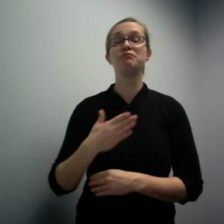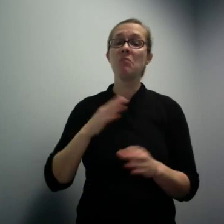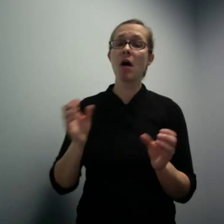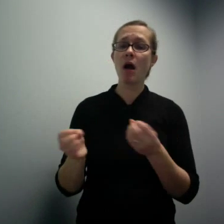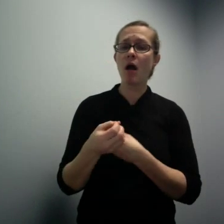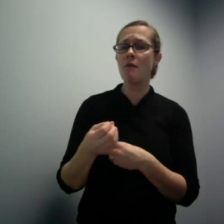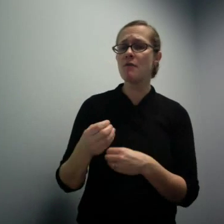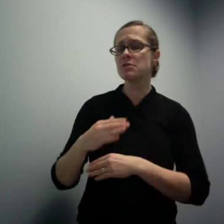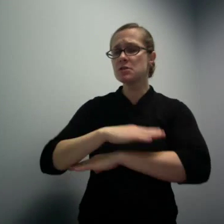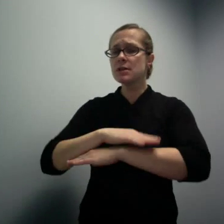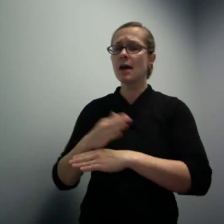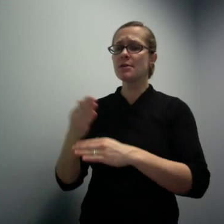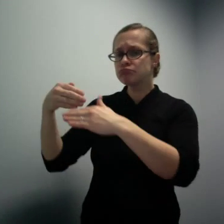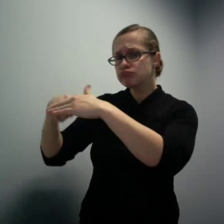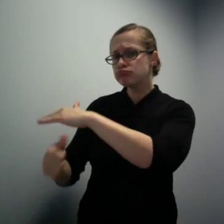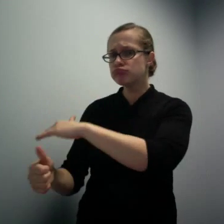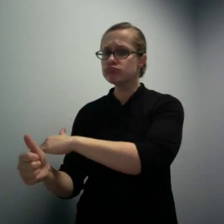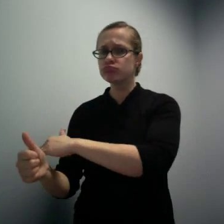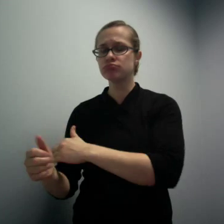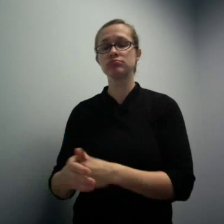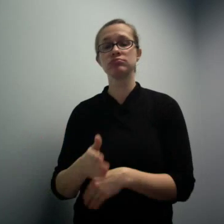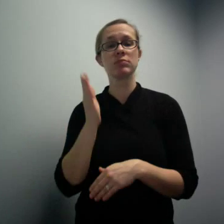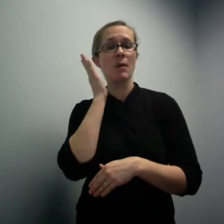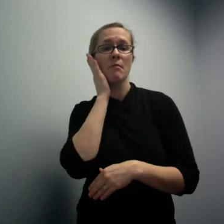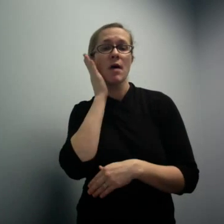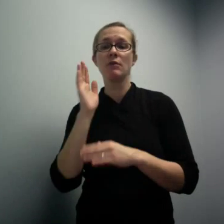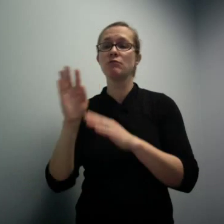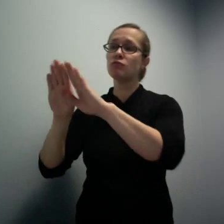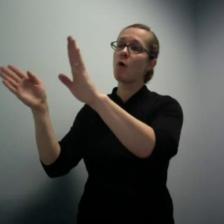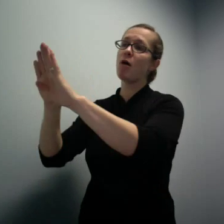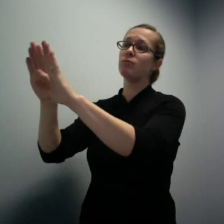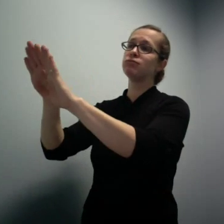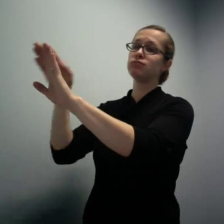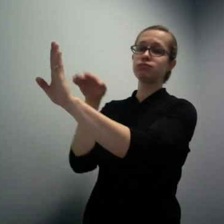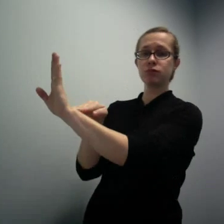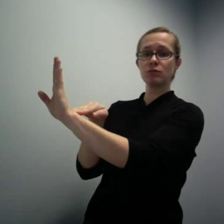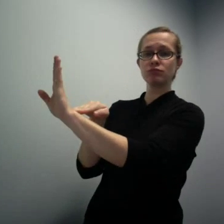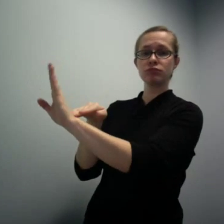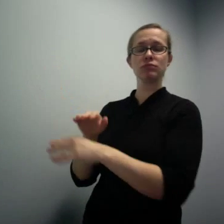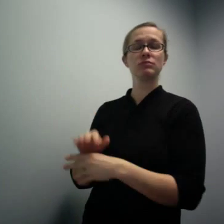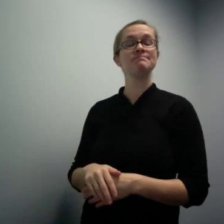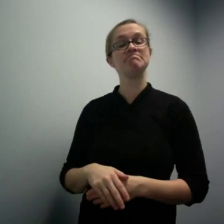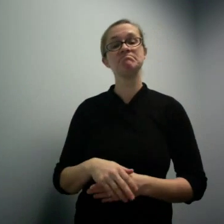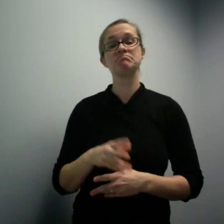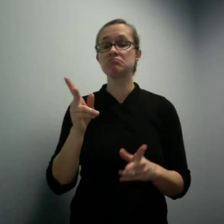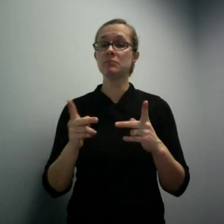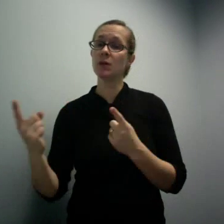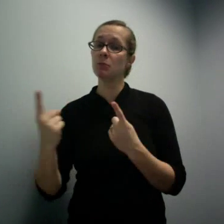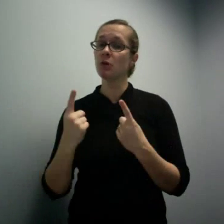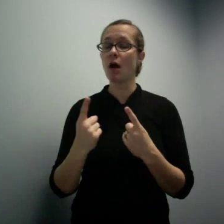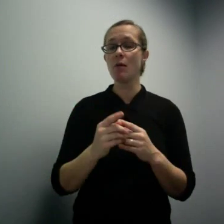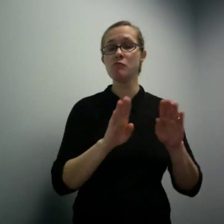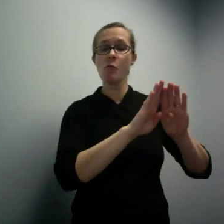pops out of the wall, 2 fingers. Guests move the moving wall, have some fold down guest beds. And of